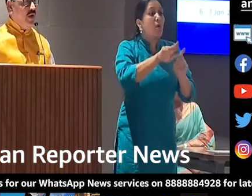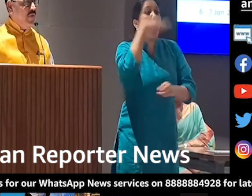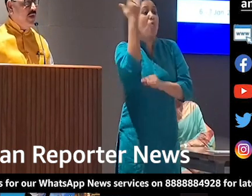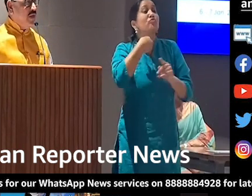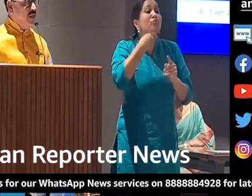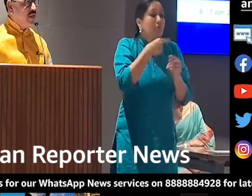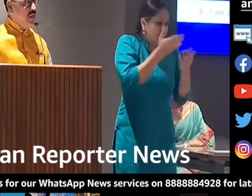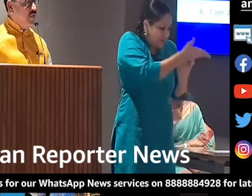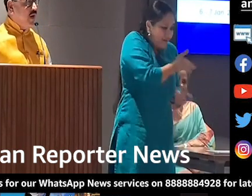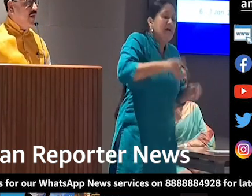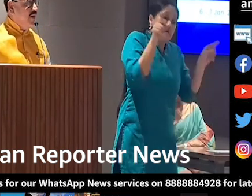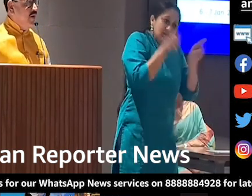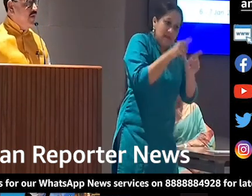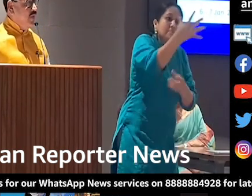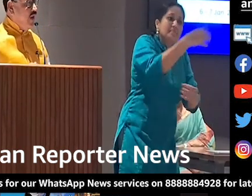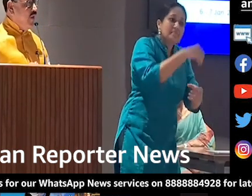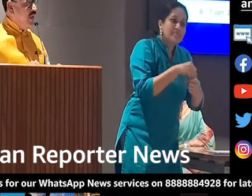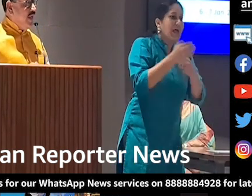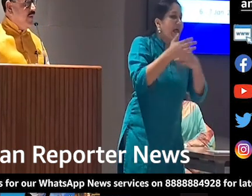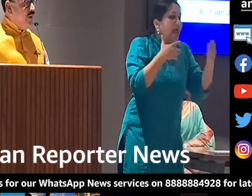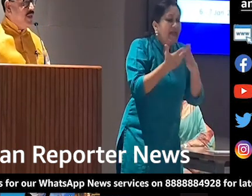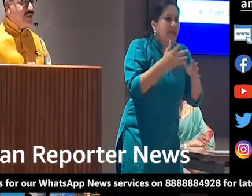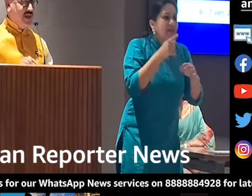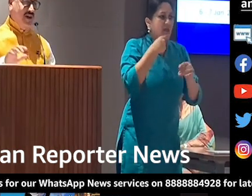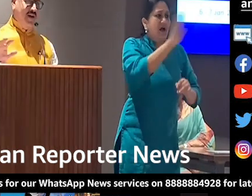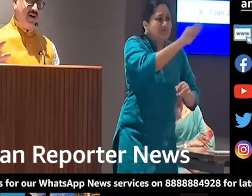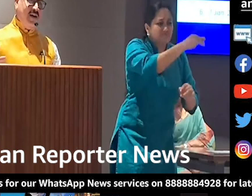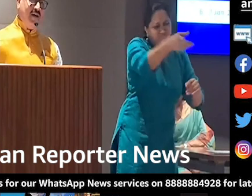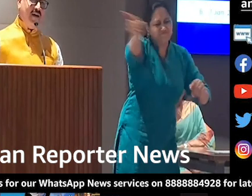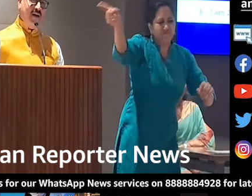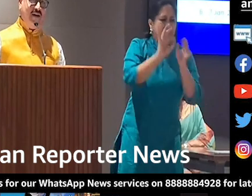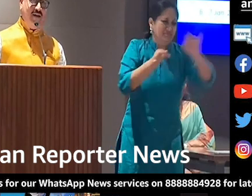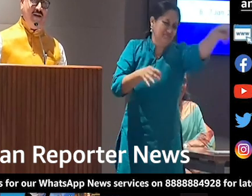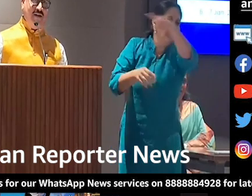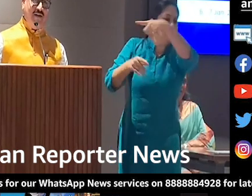your intervention is required, without anybody's